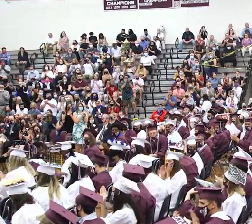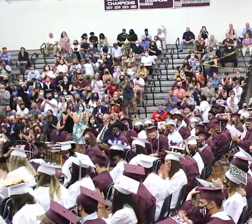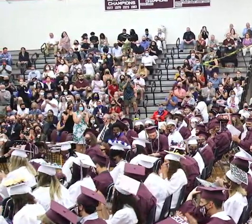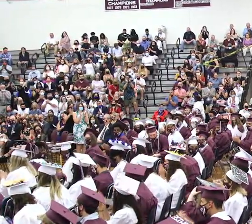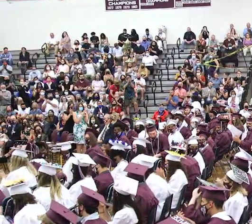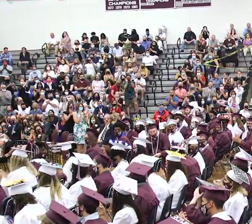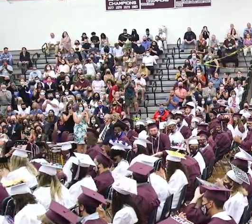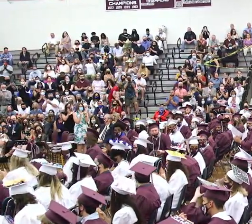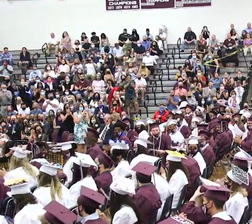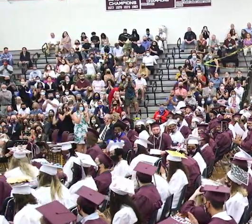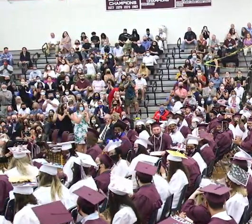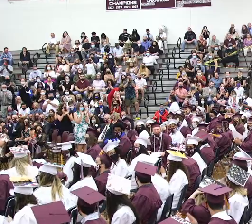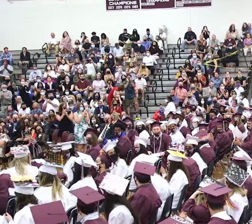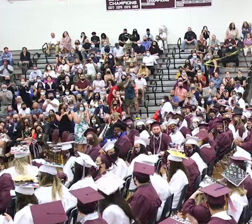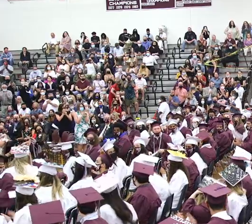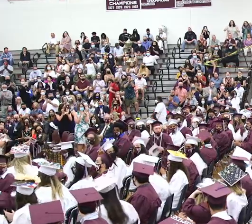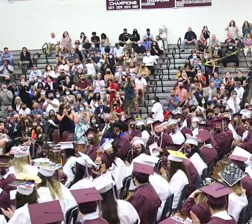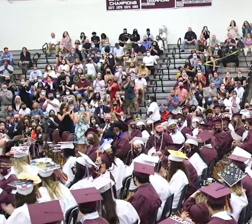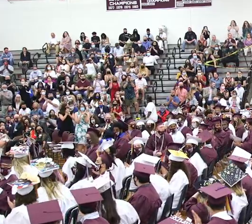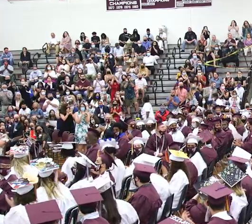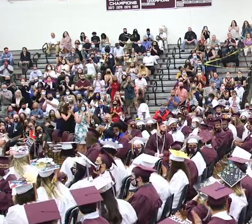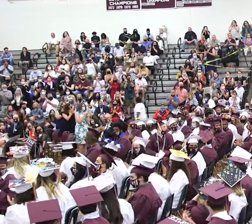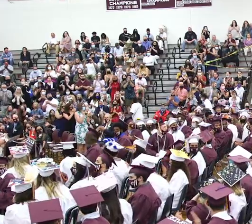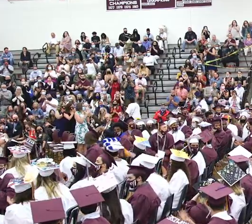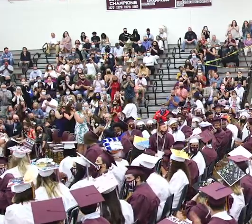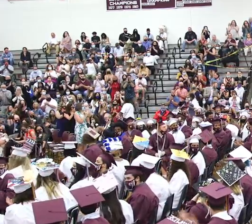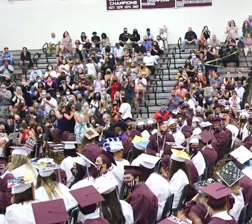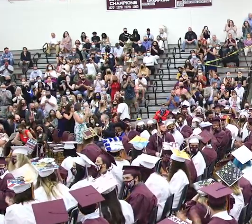And Somerin Kiev.